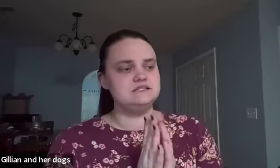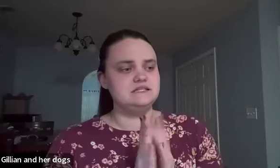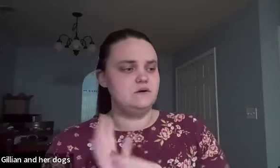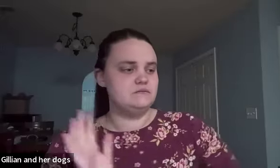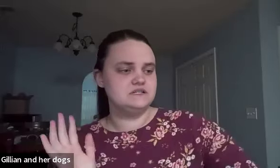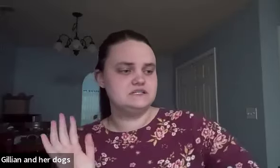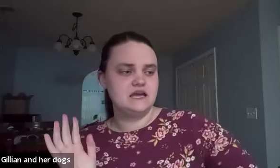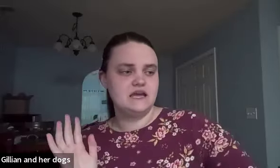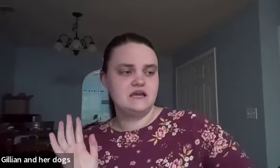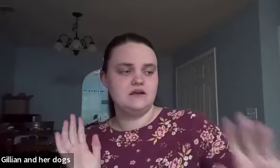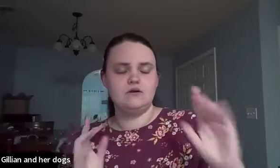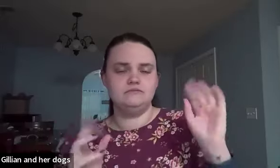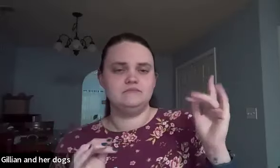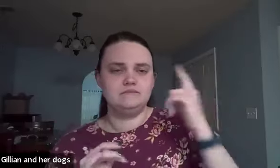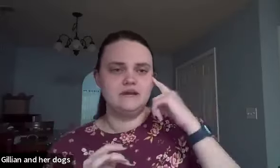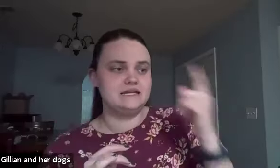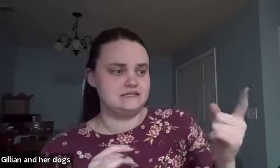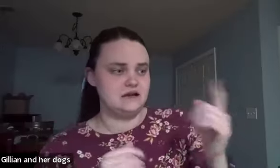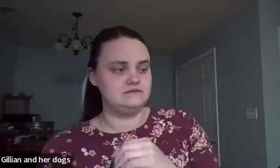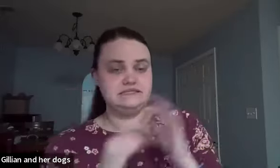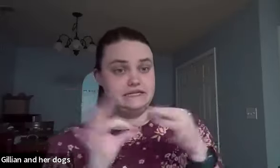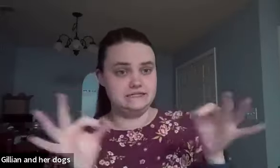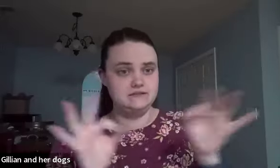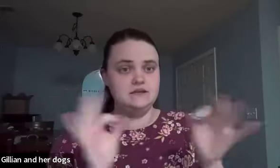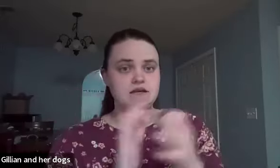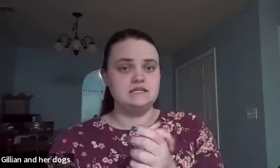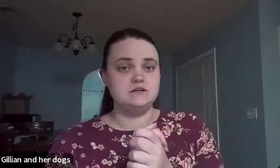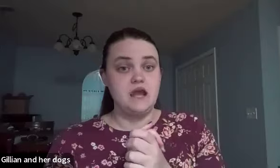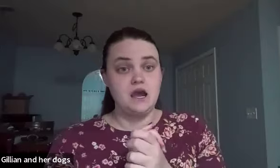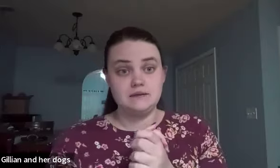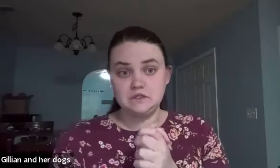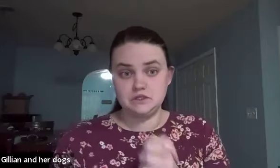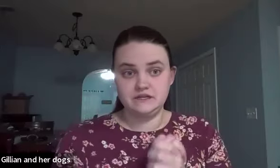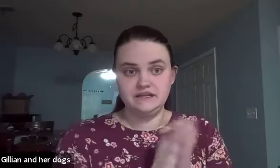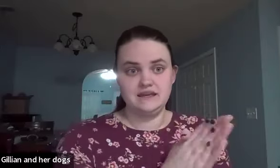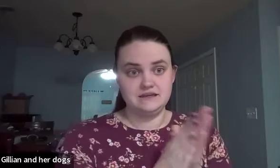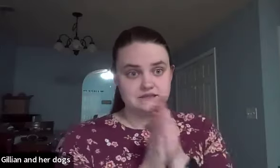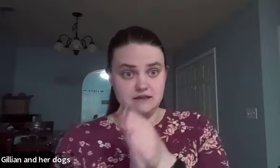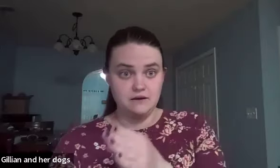let's see. I was gonna say, oh, my next sentence is gonna be I am learning